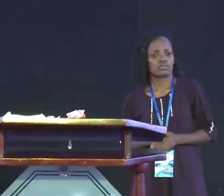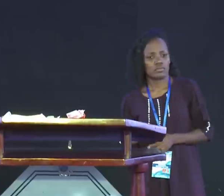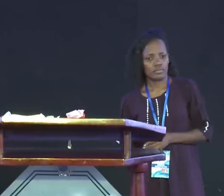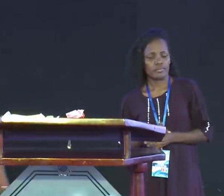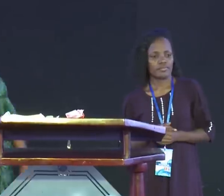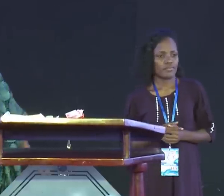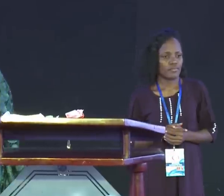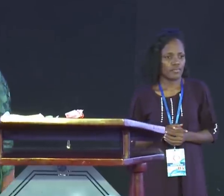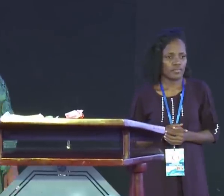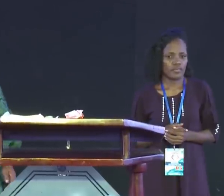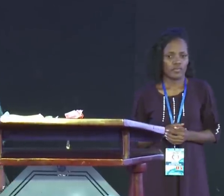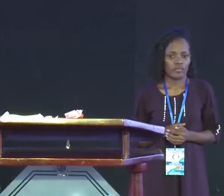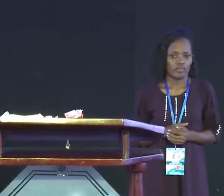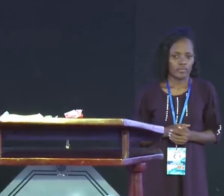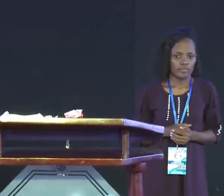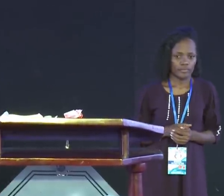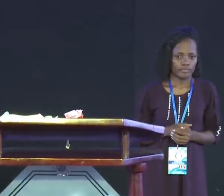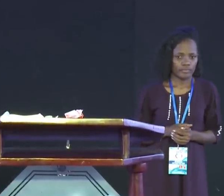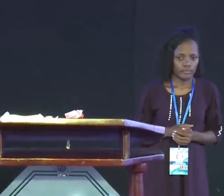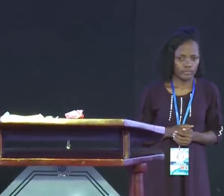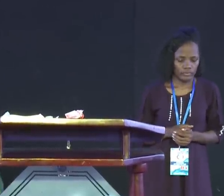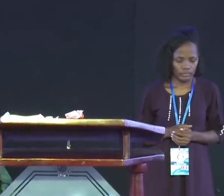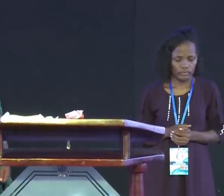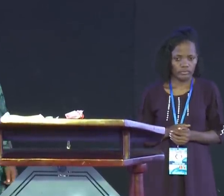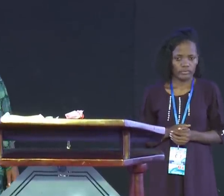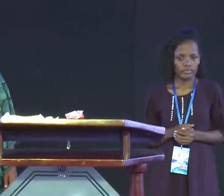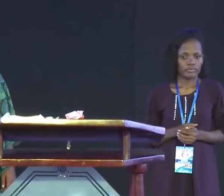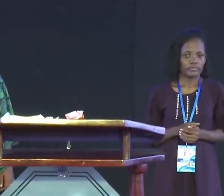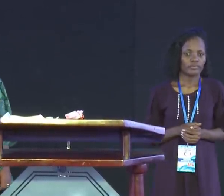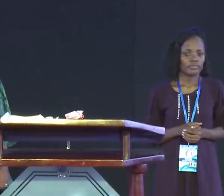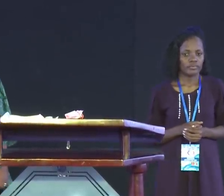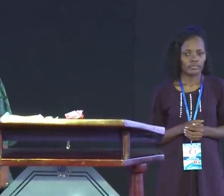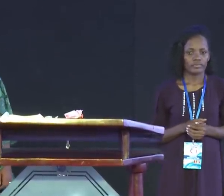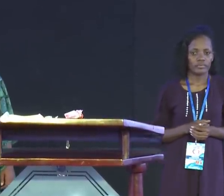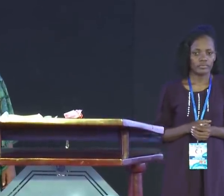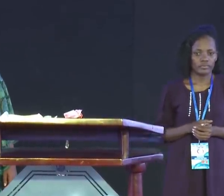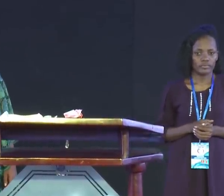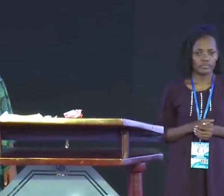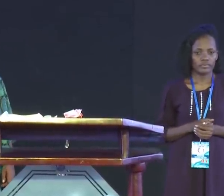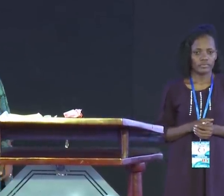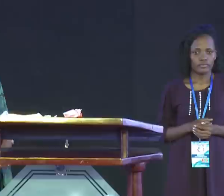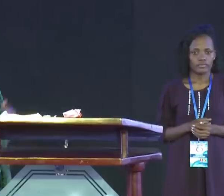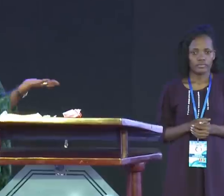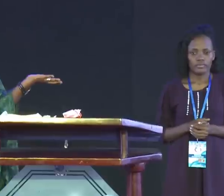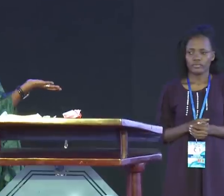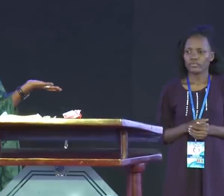but then I would get scripture that would tell me there are so many tribulations in the world.